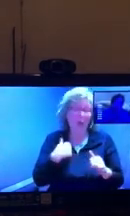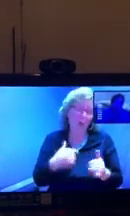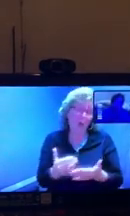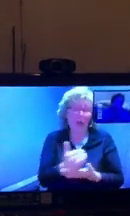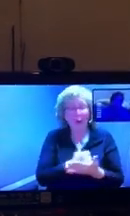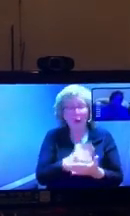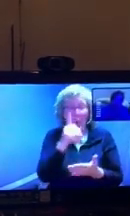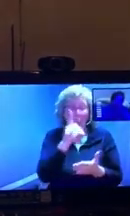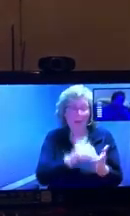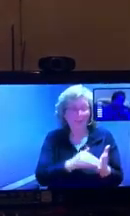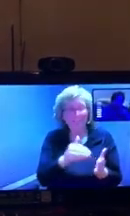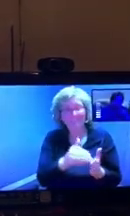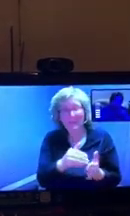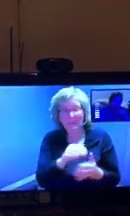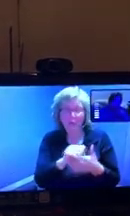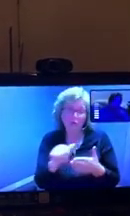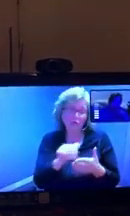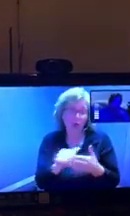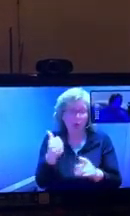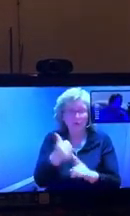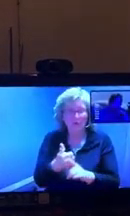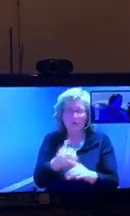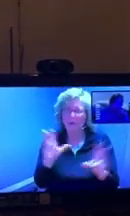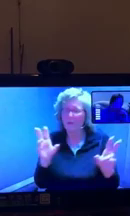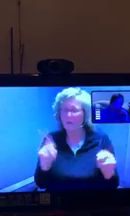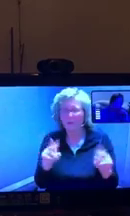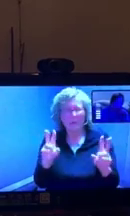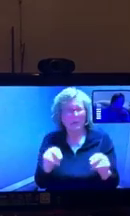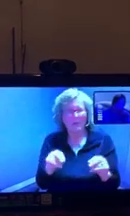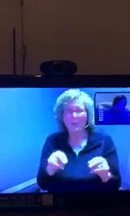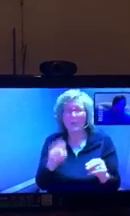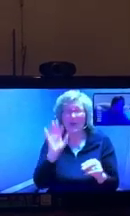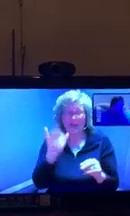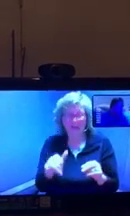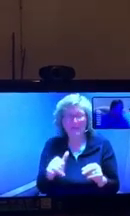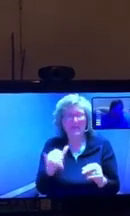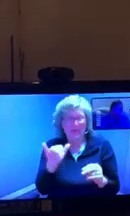you know what? That truly could be a byproduct